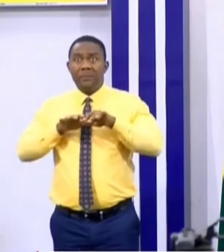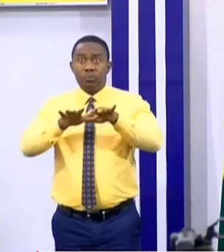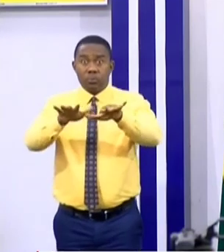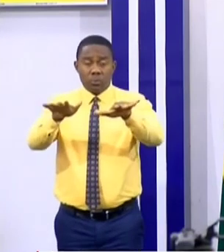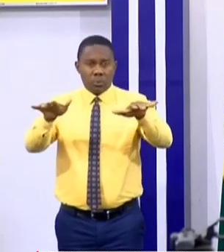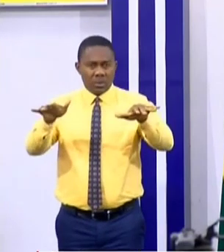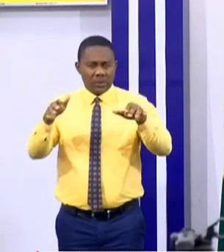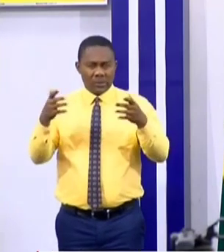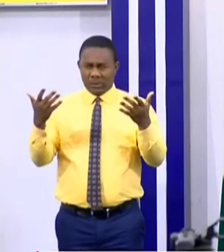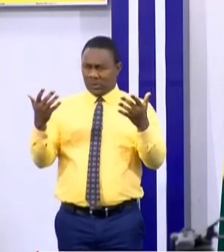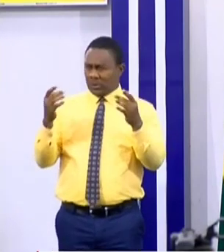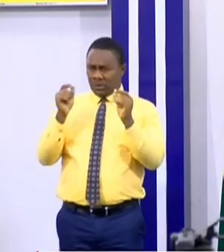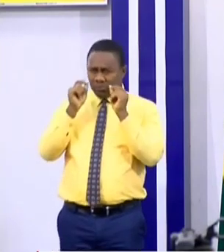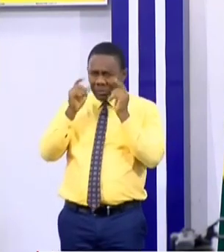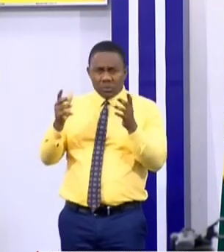dribble the scientific world,